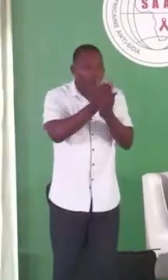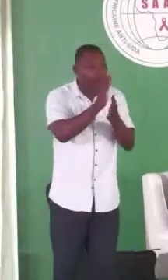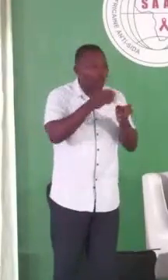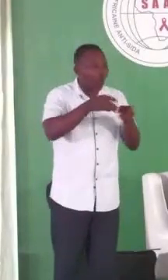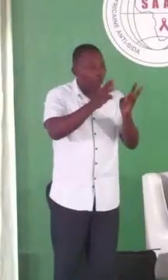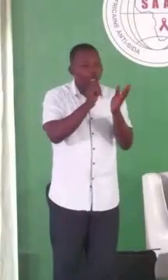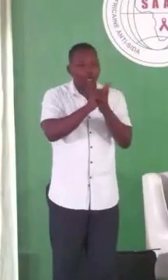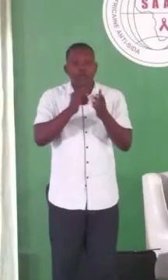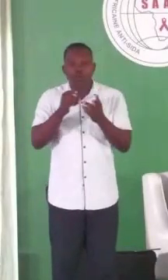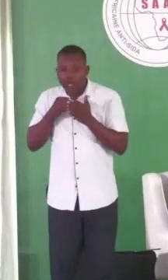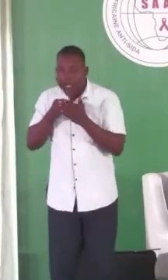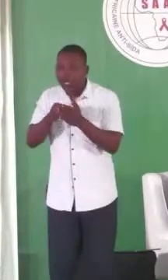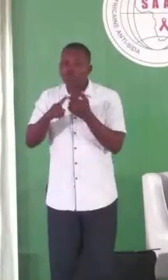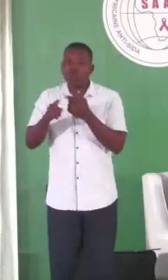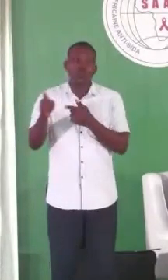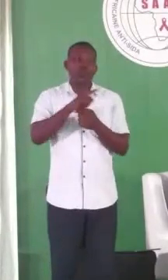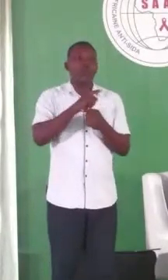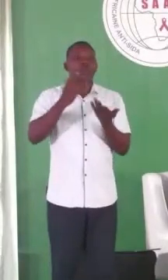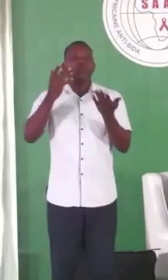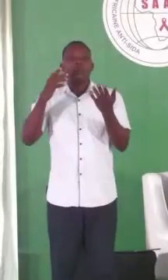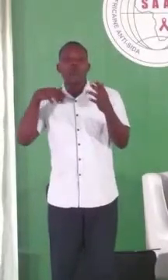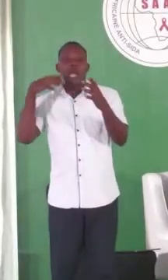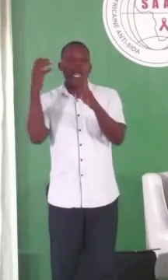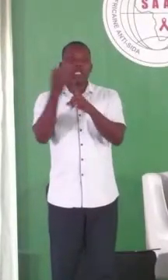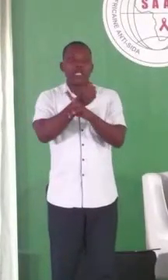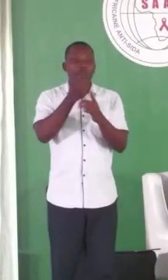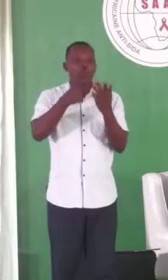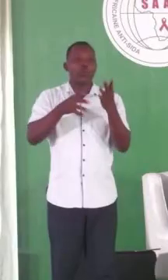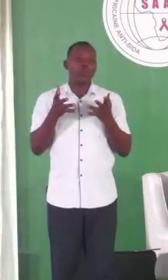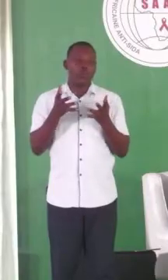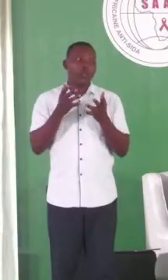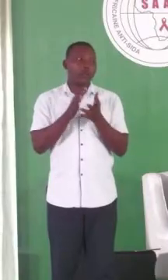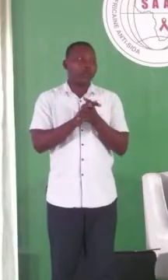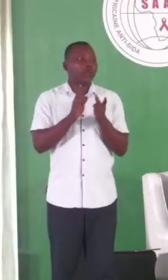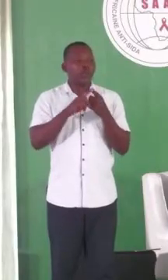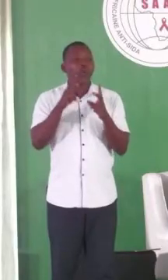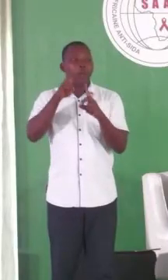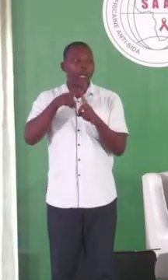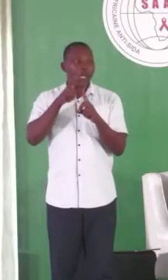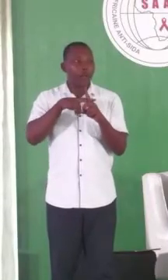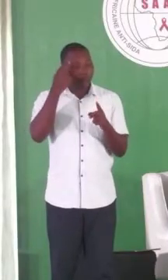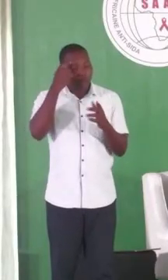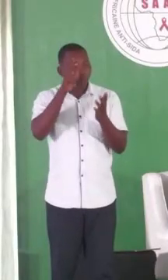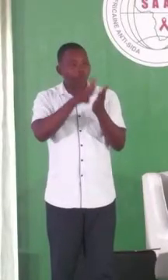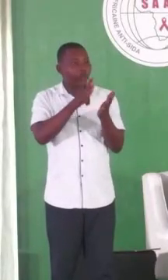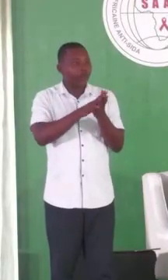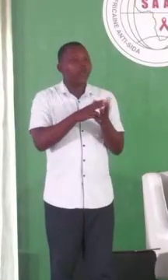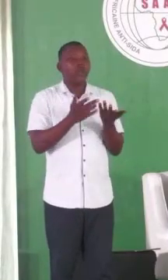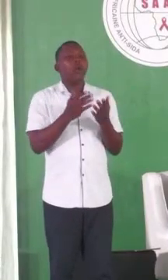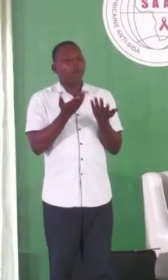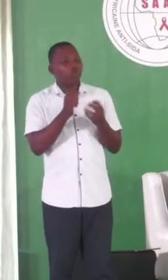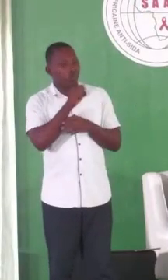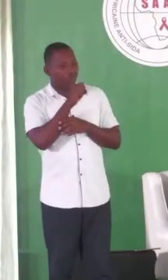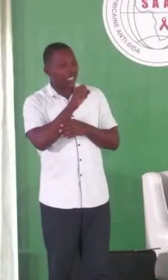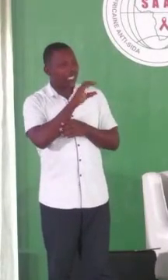to you achieving the outcomes that are necessary for us submitting for validation. Of course, CLM is also important